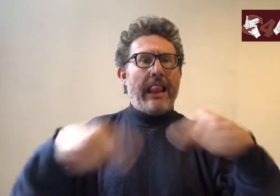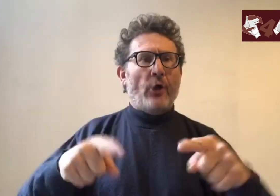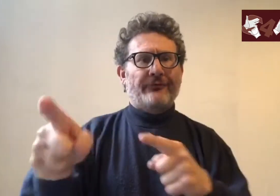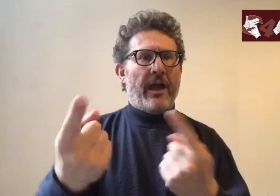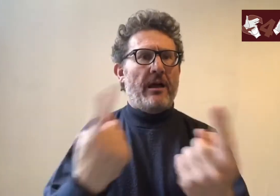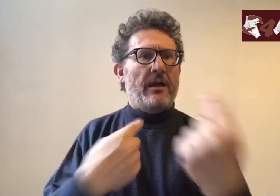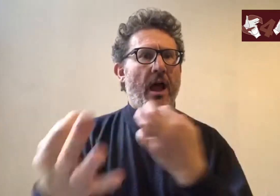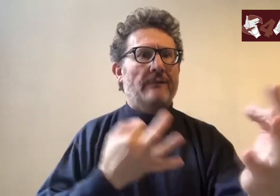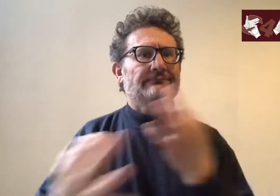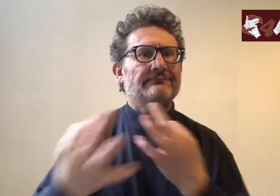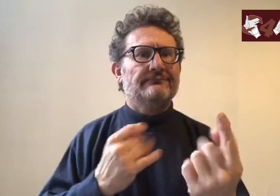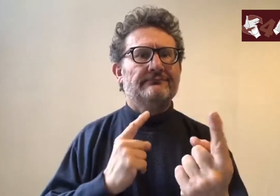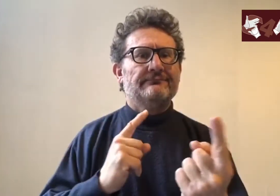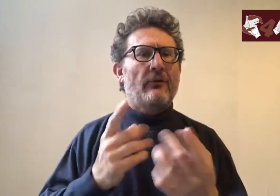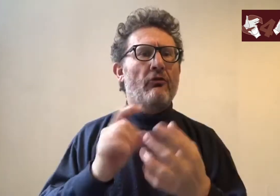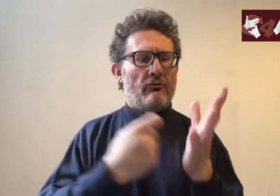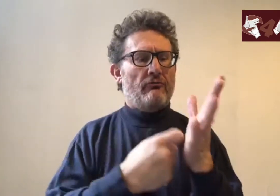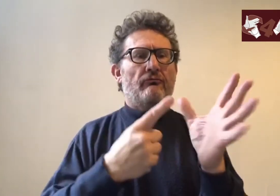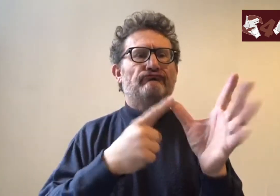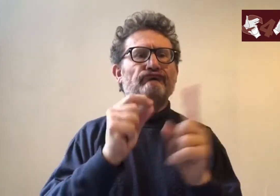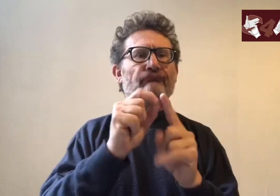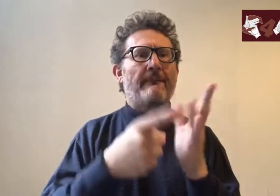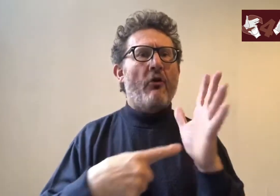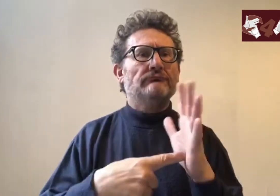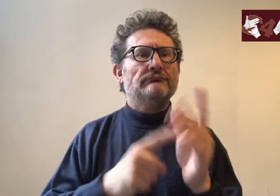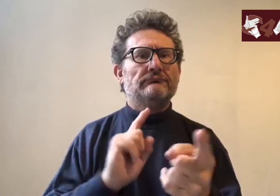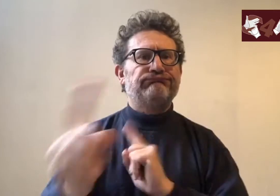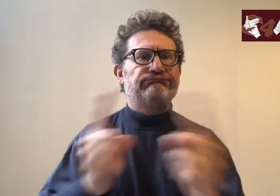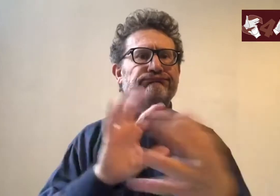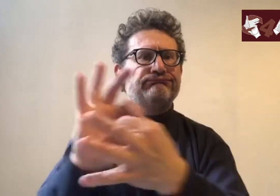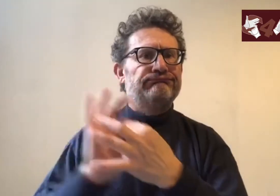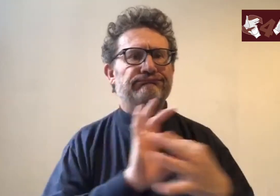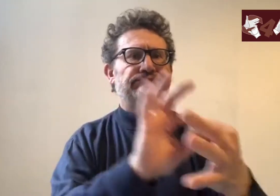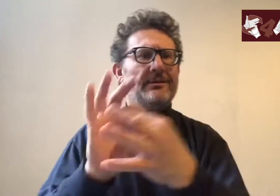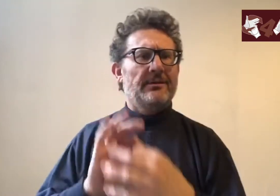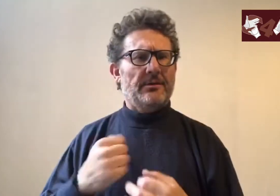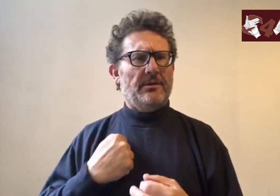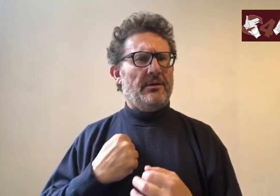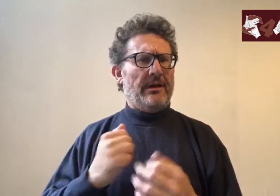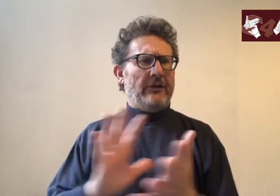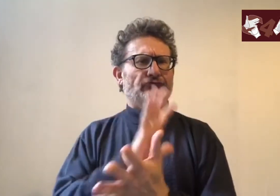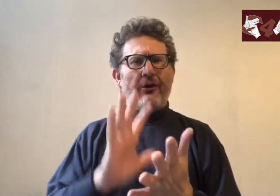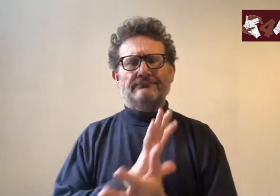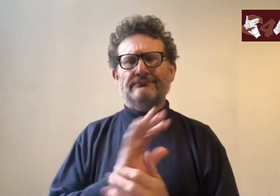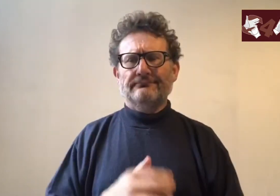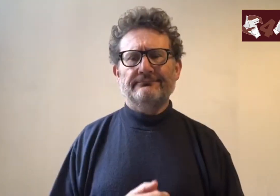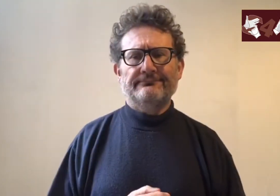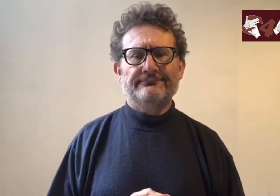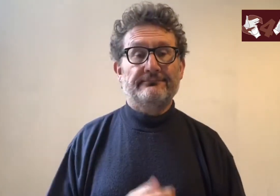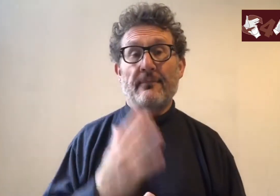activities, humor, an opportunity for people to ask me questions, to build rapport with me. That's what I've really